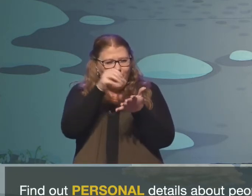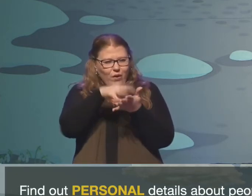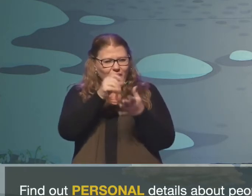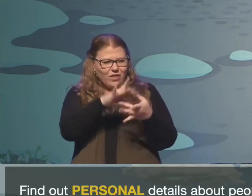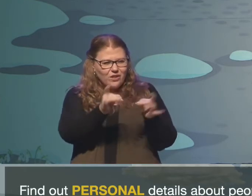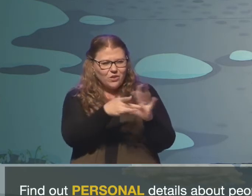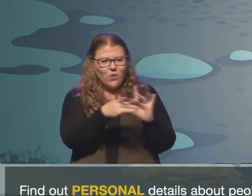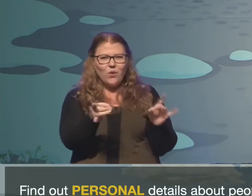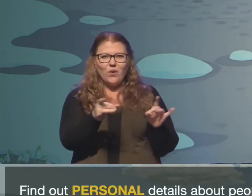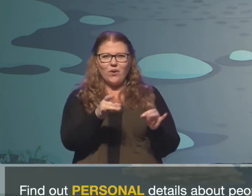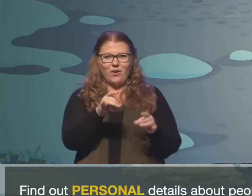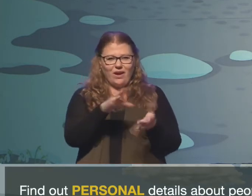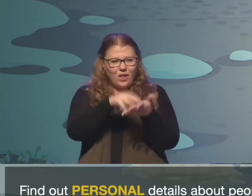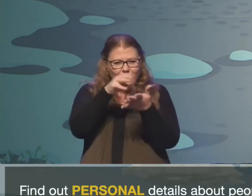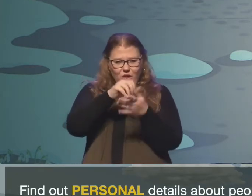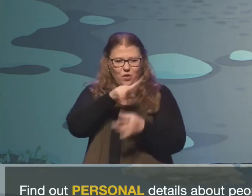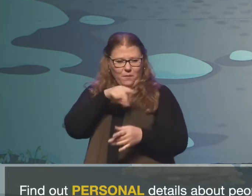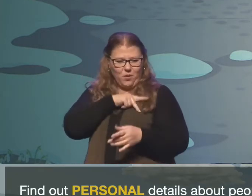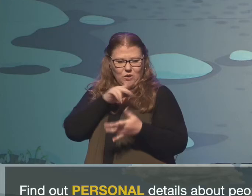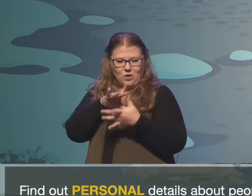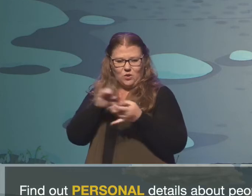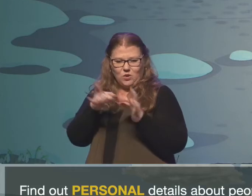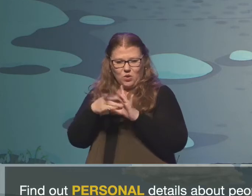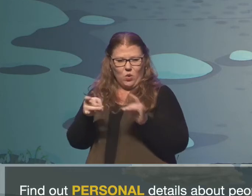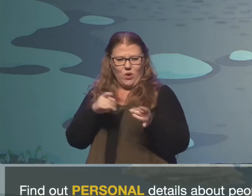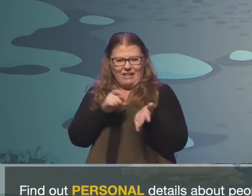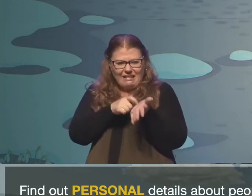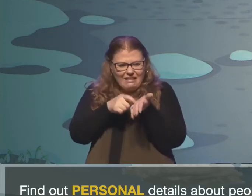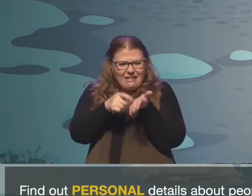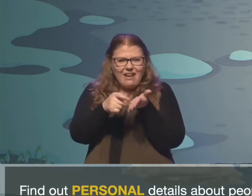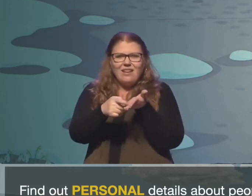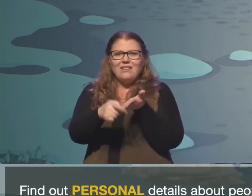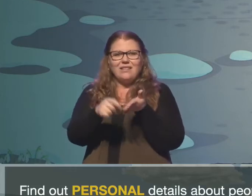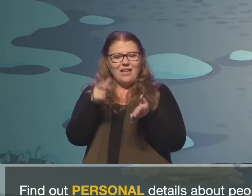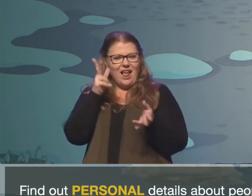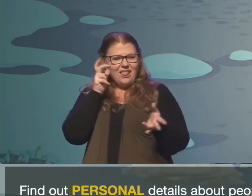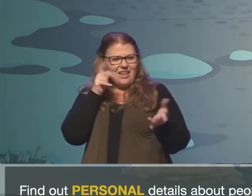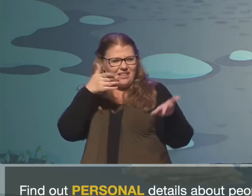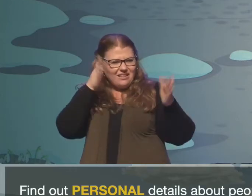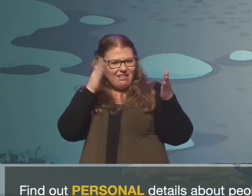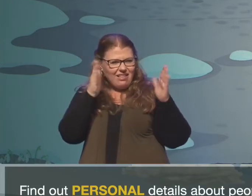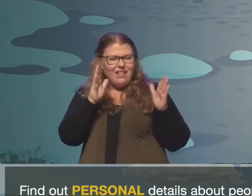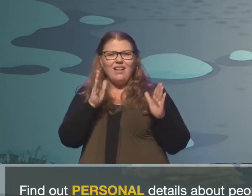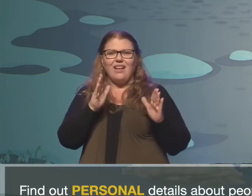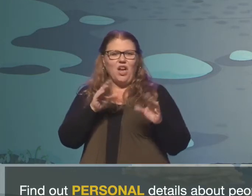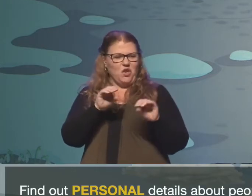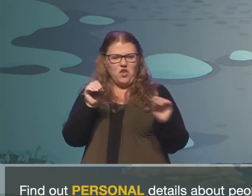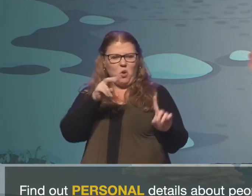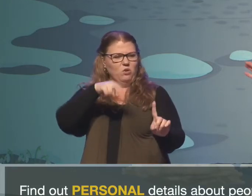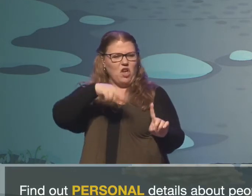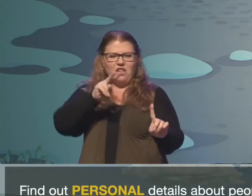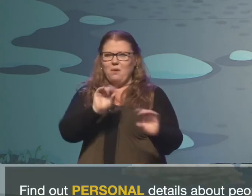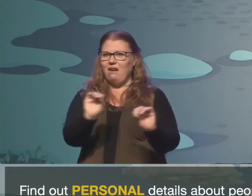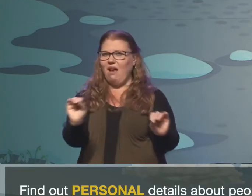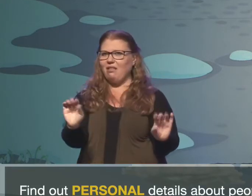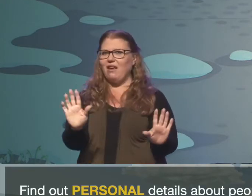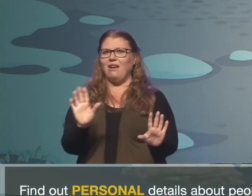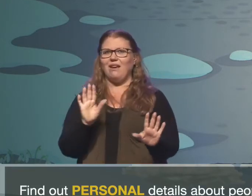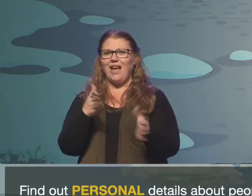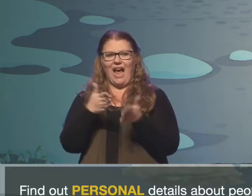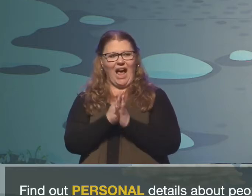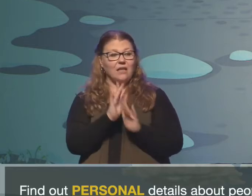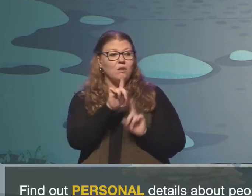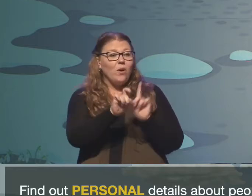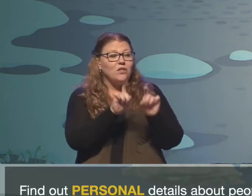Like, find out people's personal story, their personal details. Just listening. Listen to their story. No judgment, no anything. Ask lots